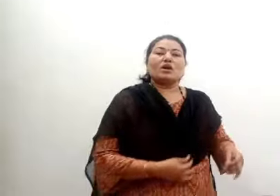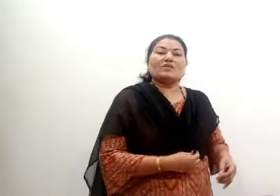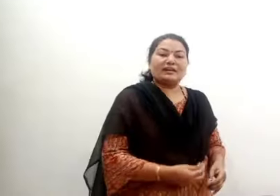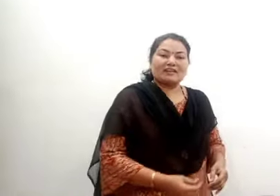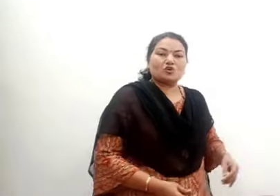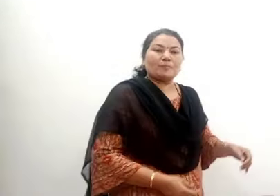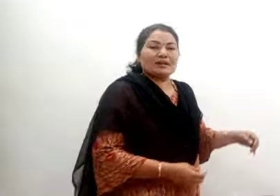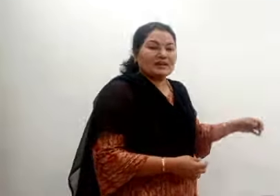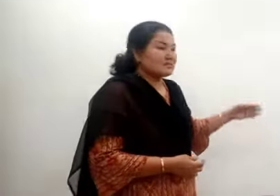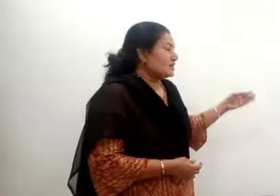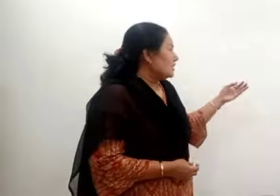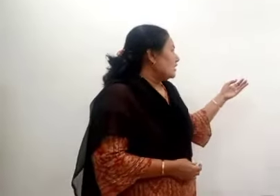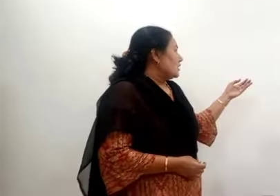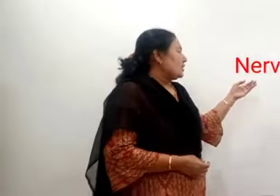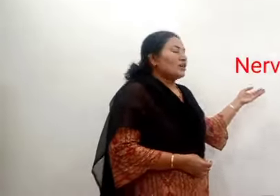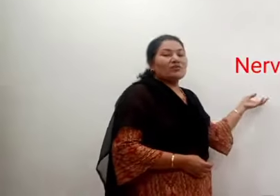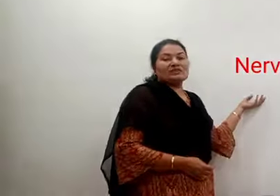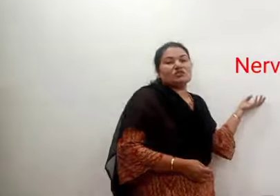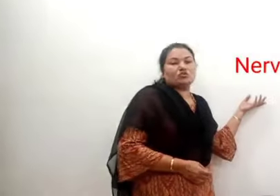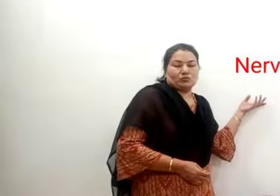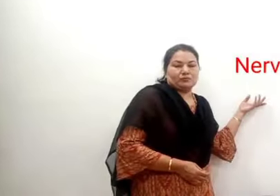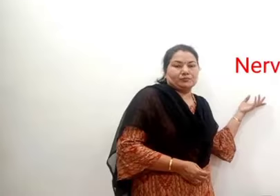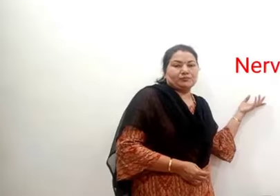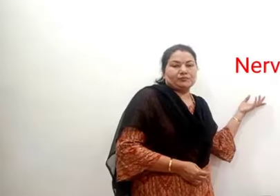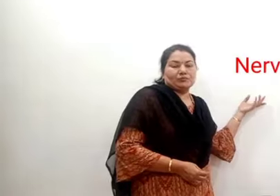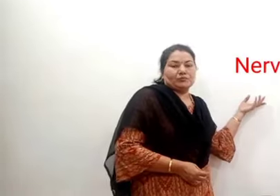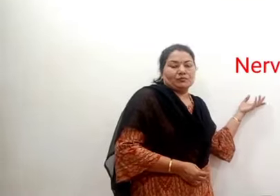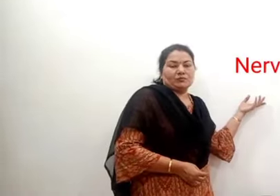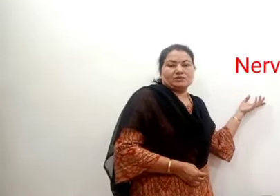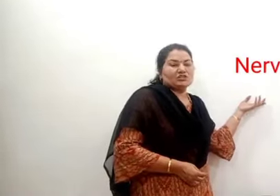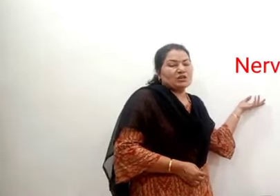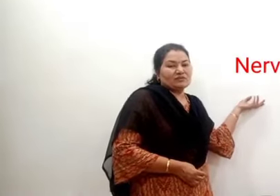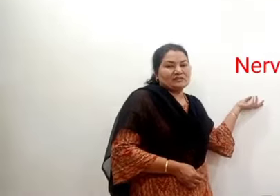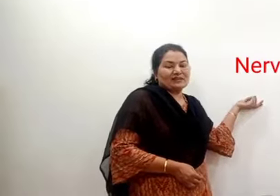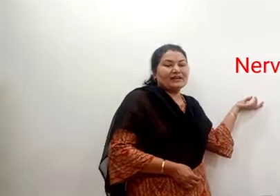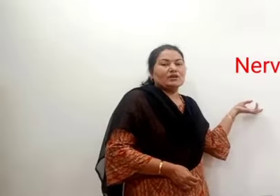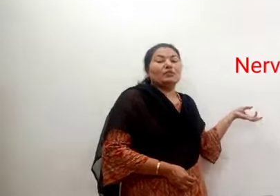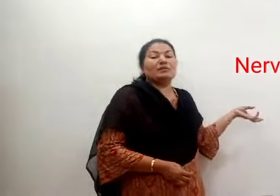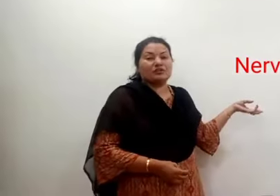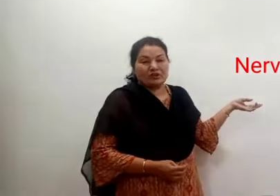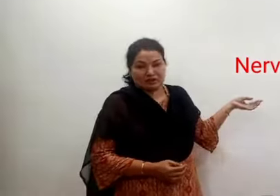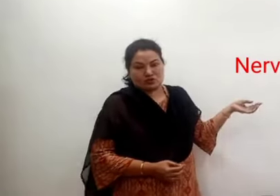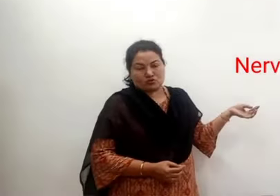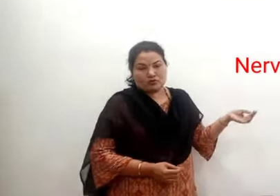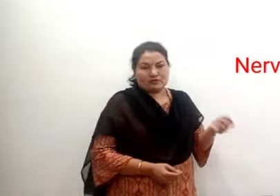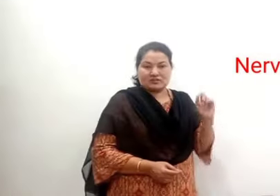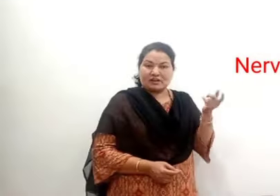Our next topic is nervous tissue. Just now we studied muscular tissue, which is related